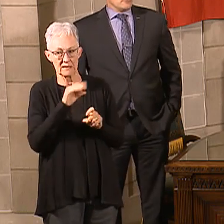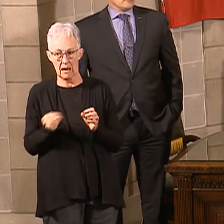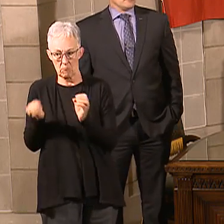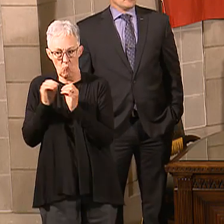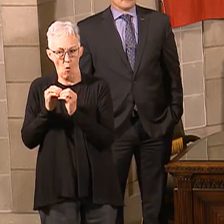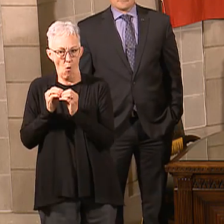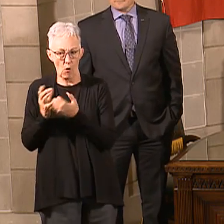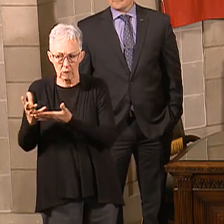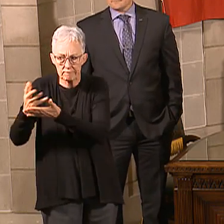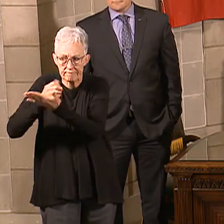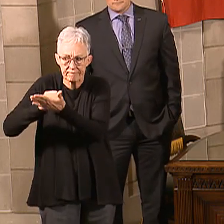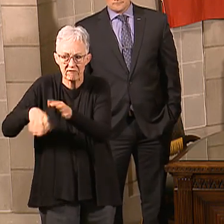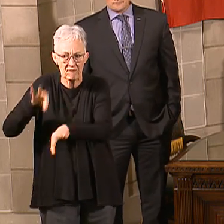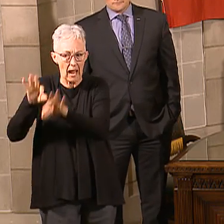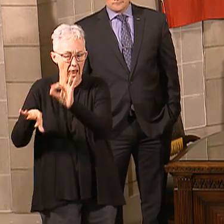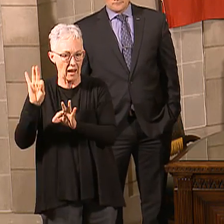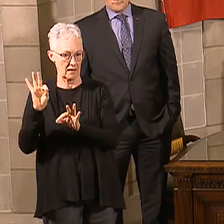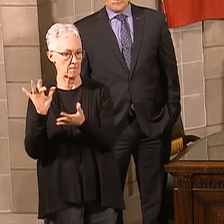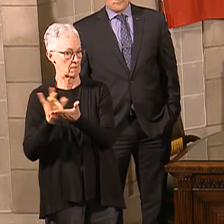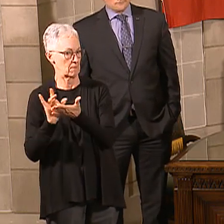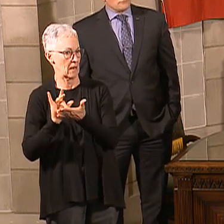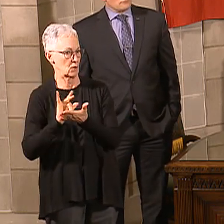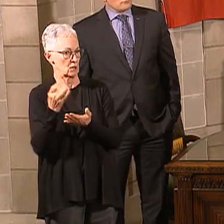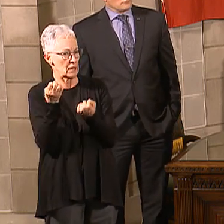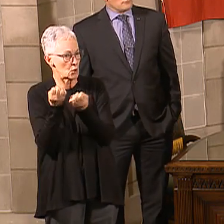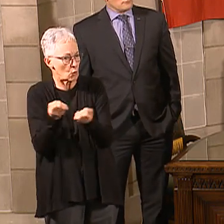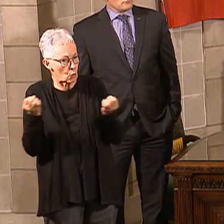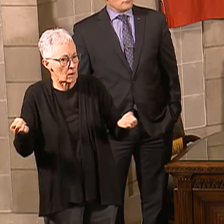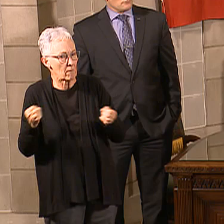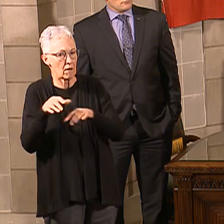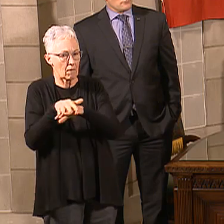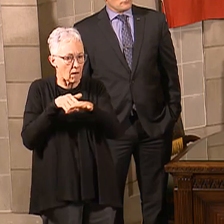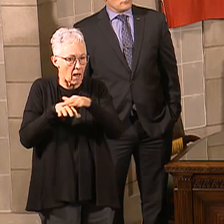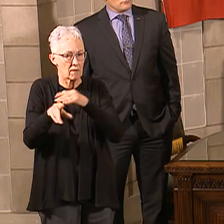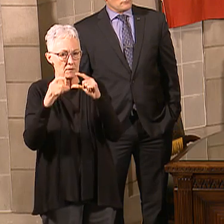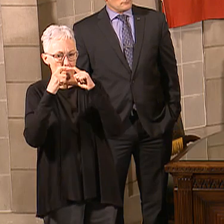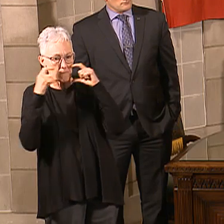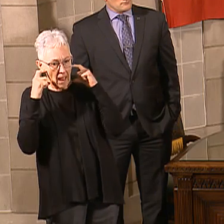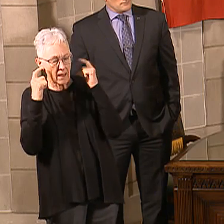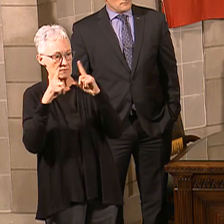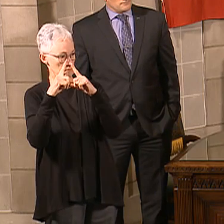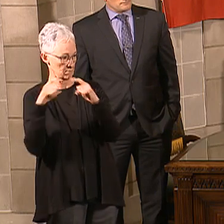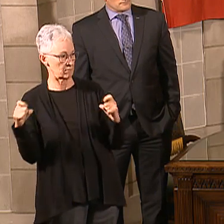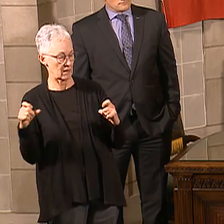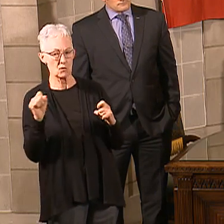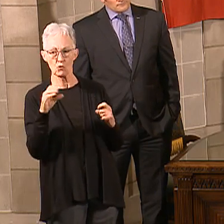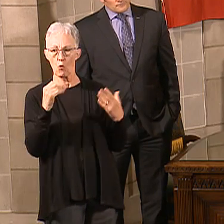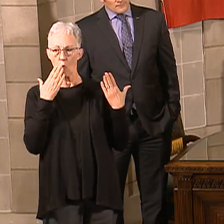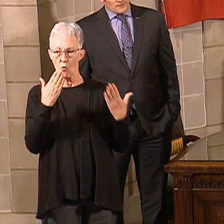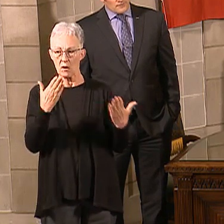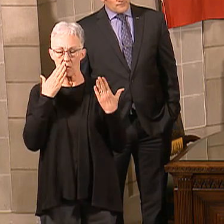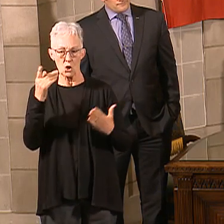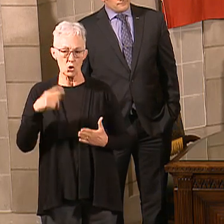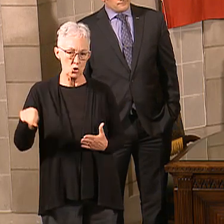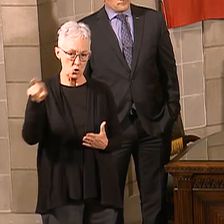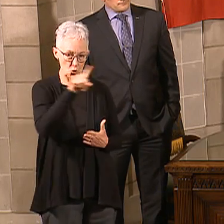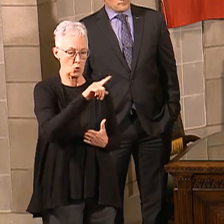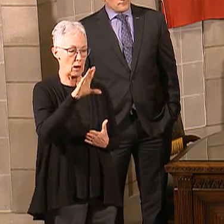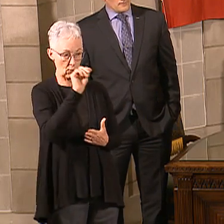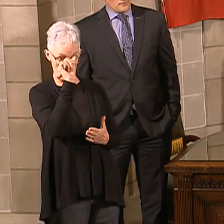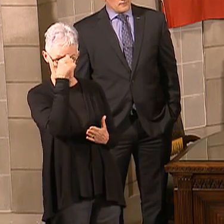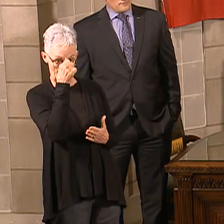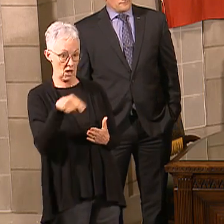these are all things we are working on the state to do, and that's why we got to slow this down. And so again, I want to thank all Nebraskans for doing it and remind them to continue to do what you're